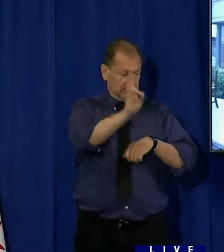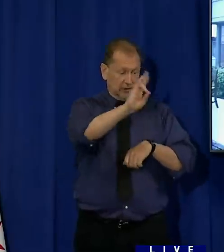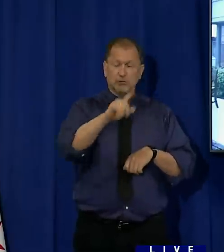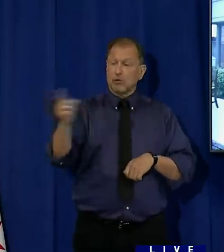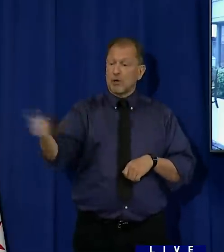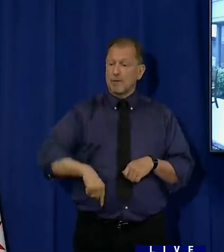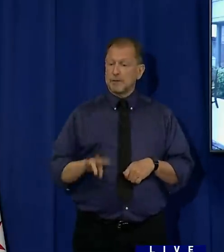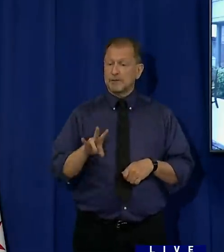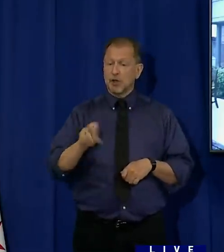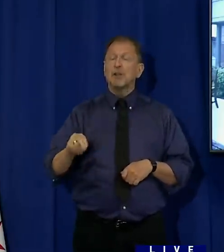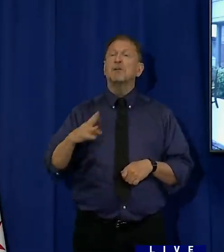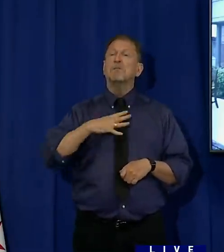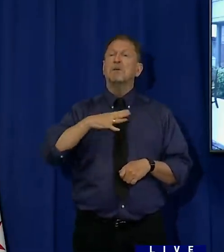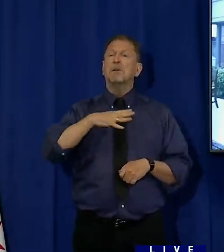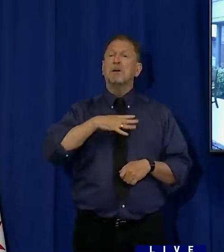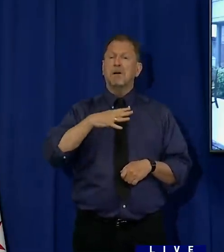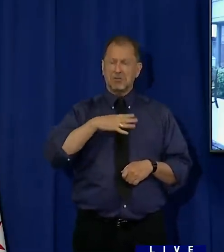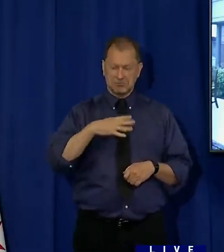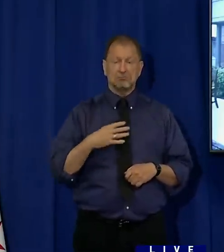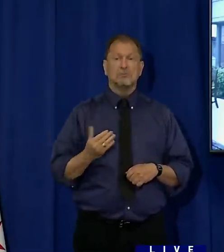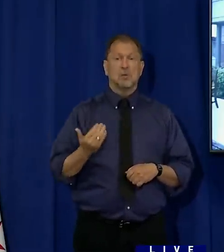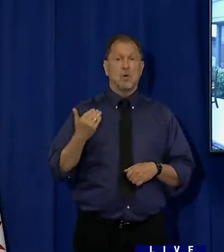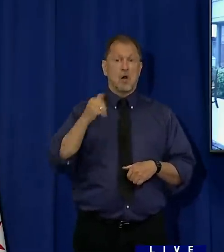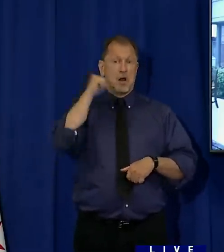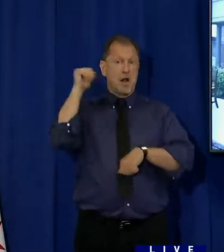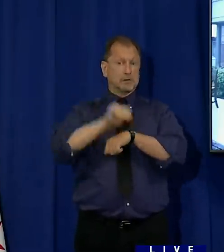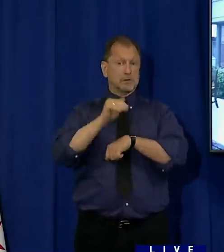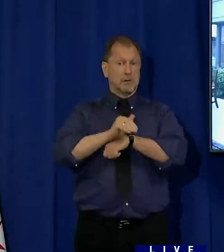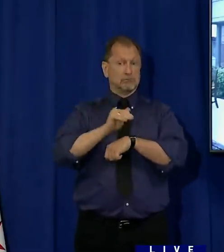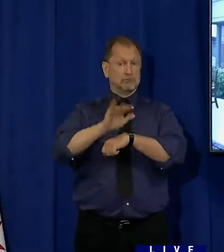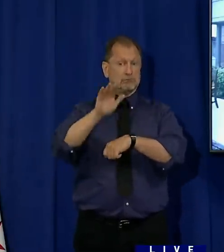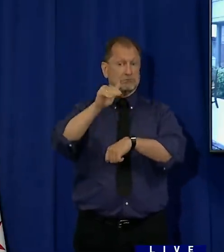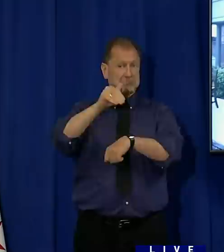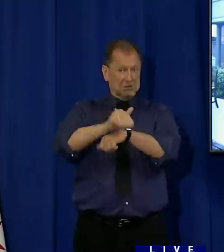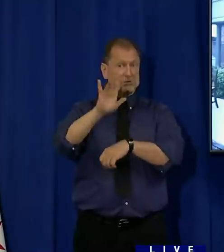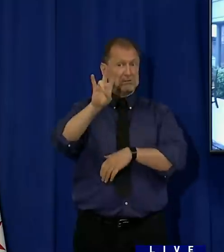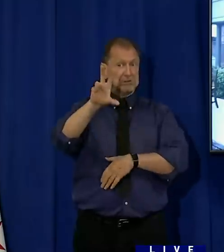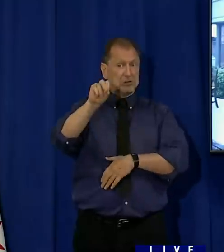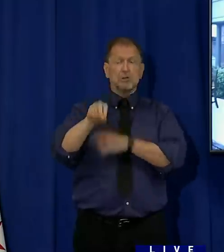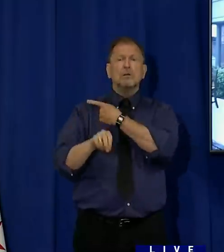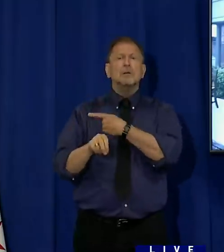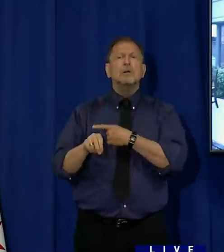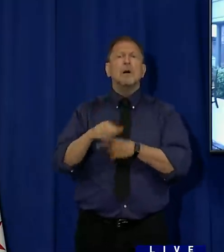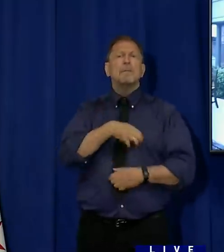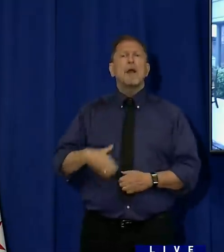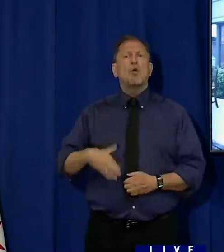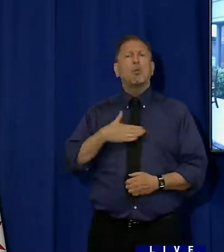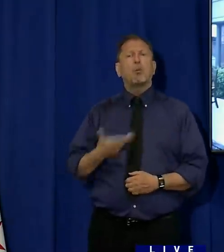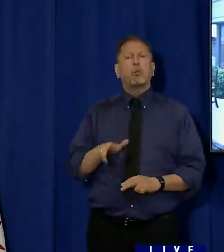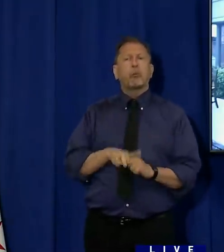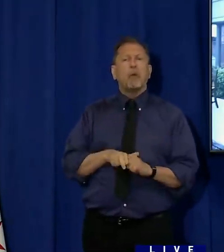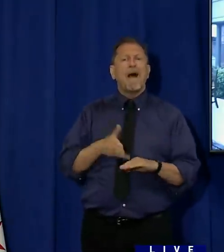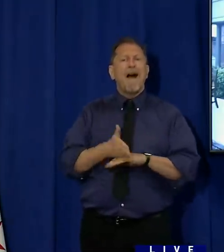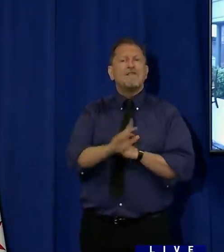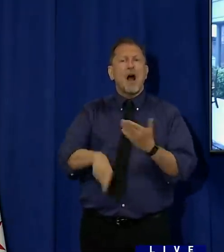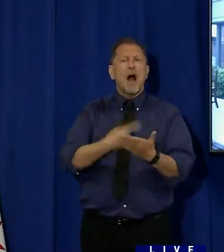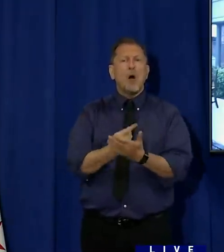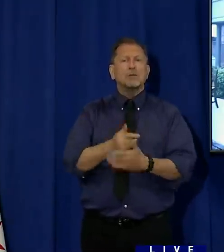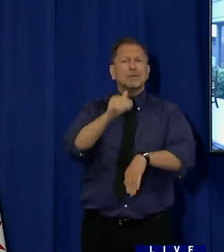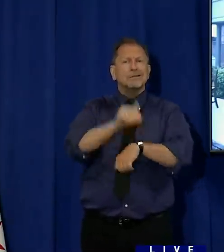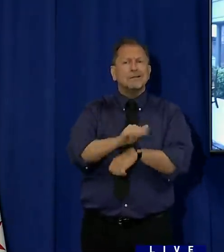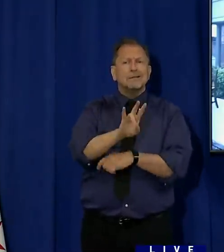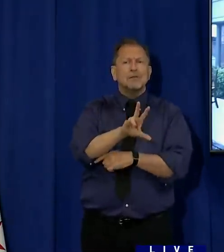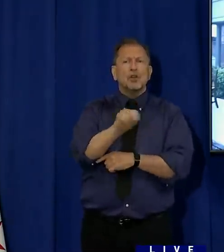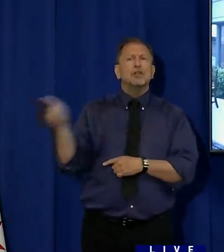Last night at 7:30, I showed up here at City Hall. The mayor waiting for me. The police superintendent waiting for